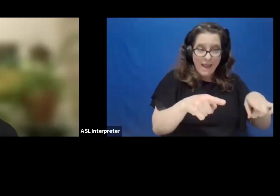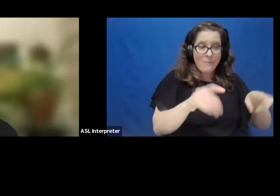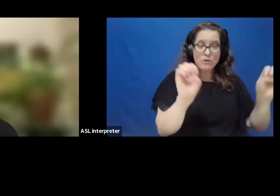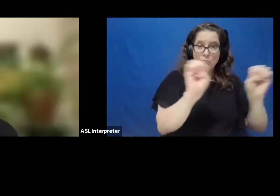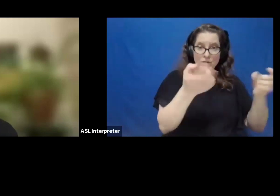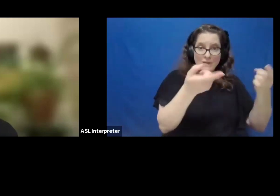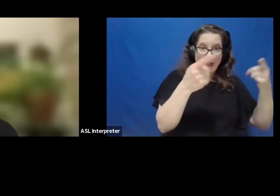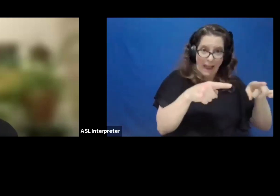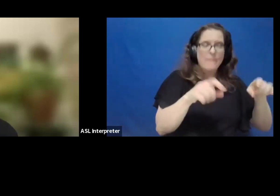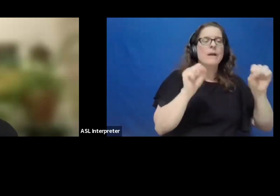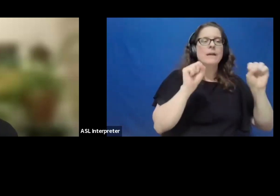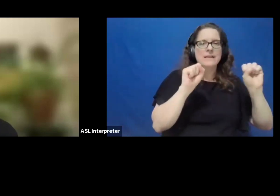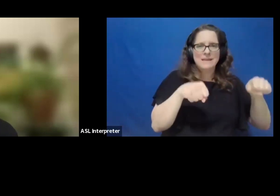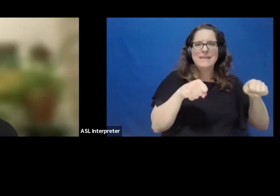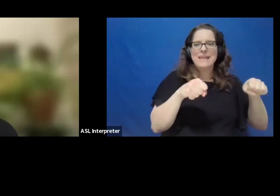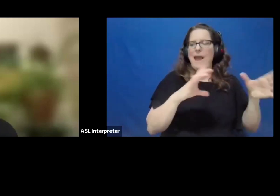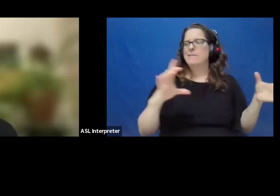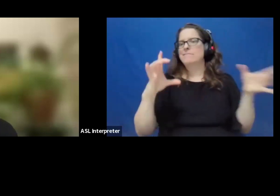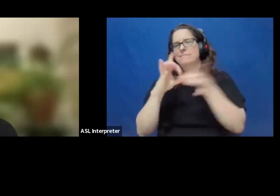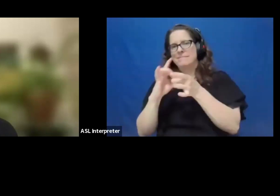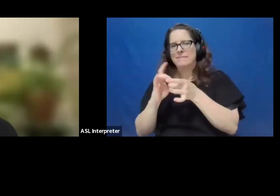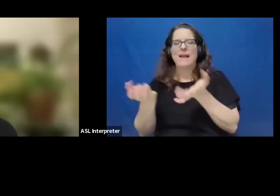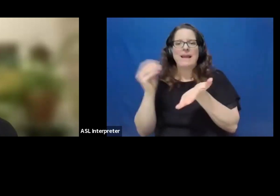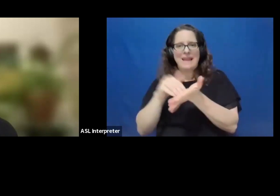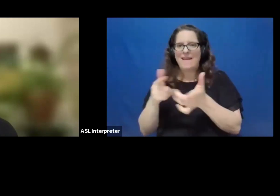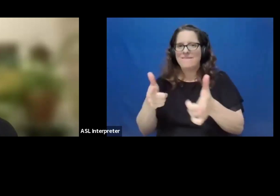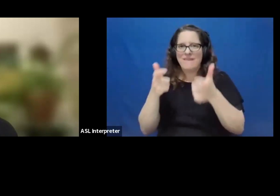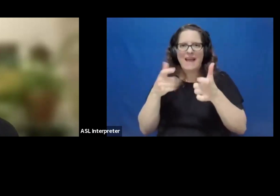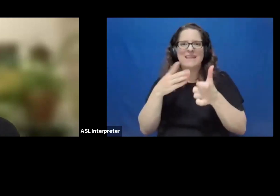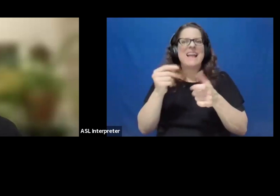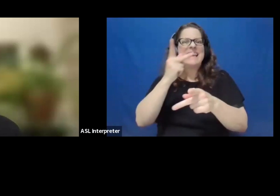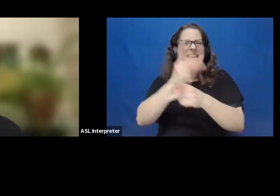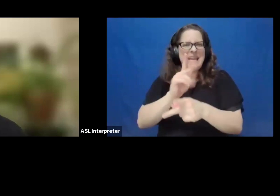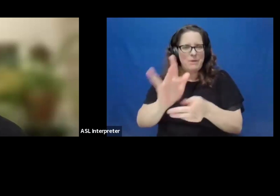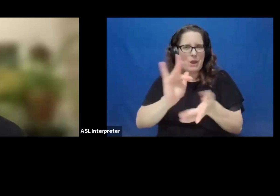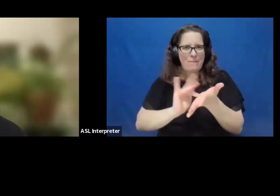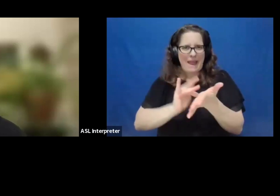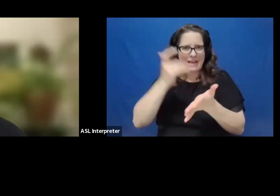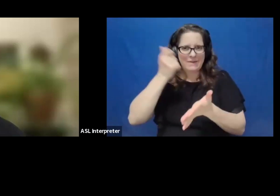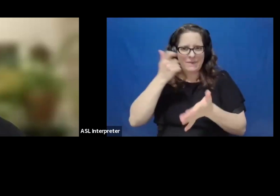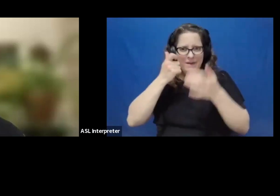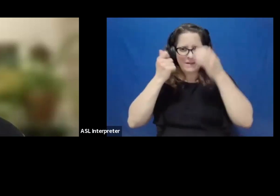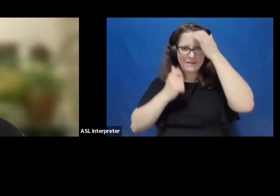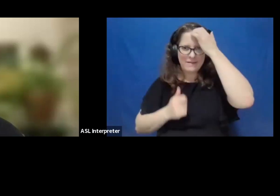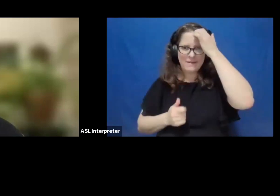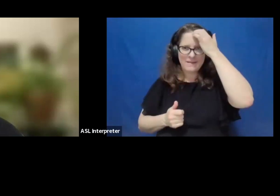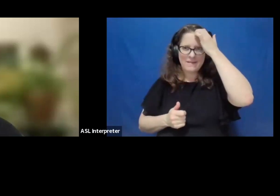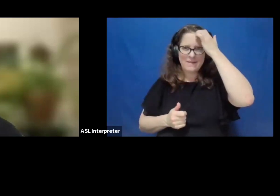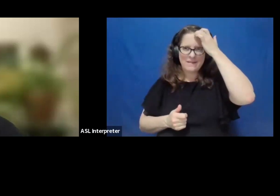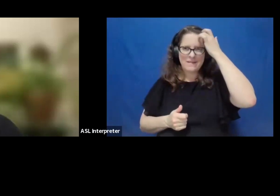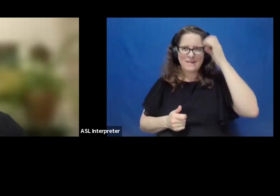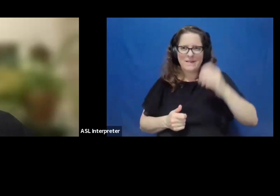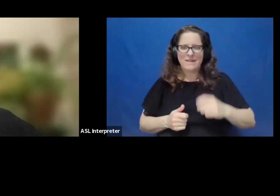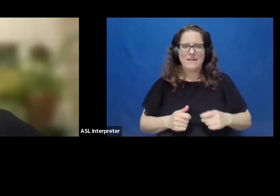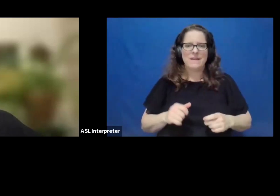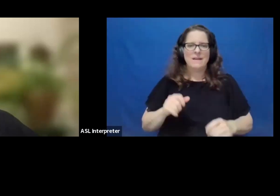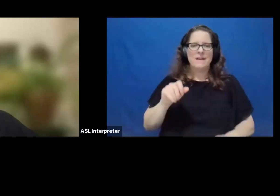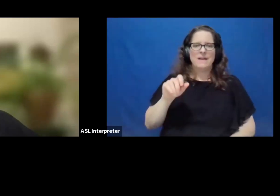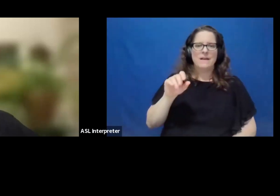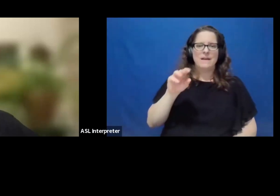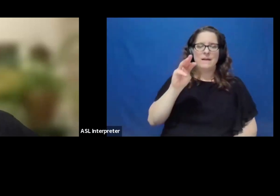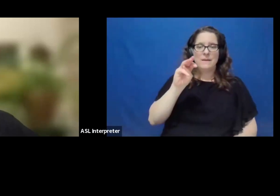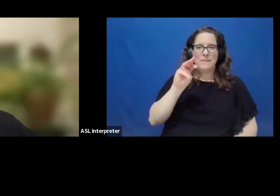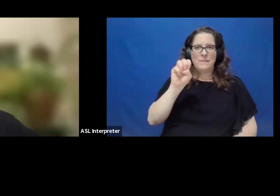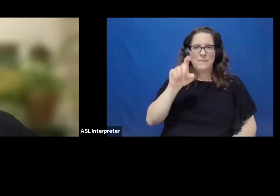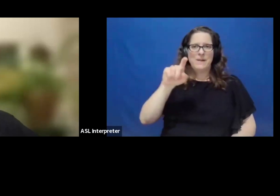medical benefits the entire time. Okay. Michael, I and- think we're going to stop. I think there's Okay. one more question,